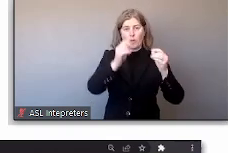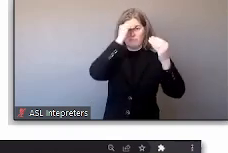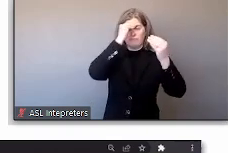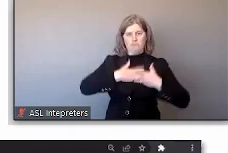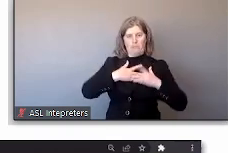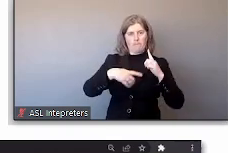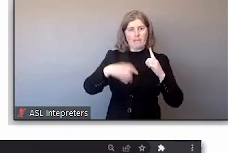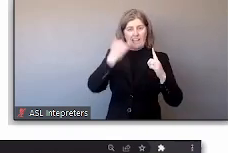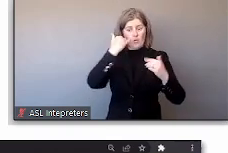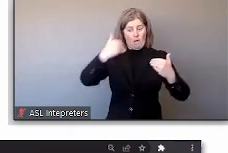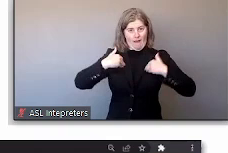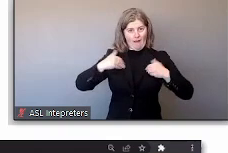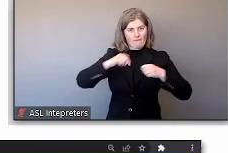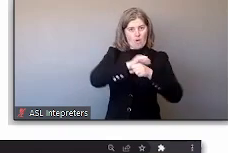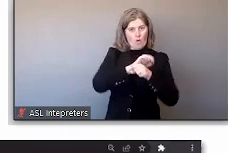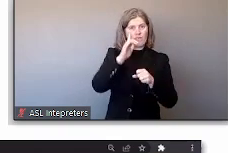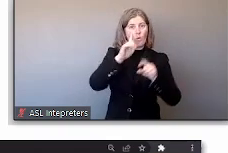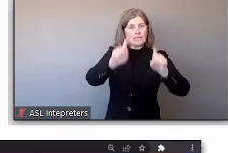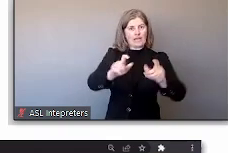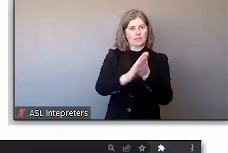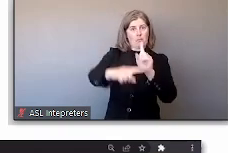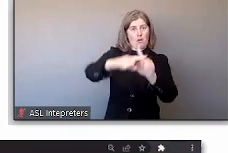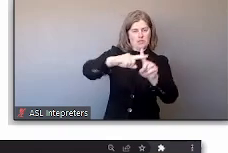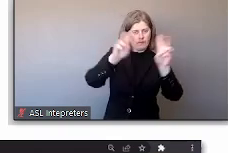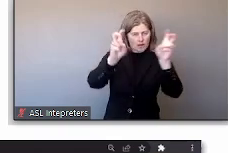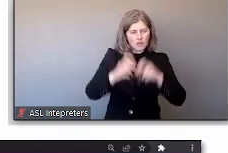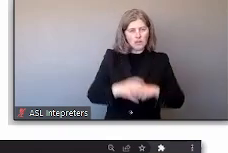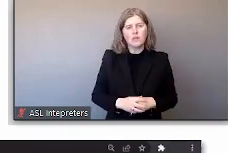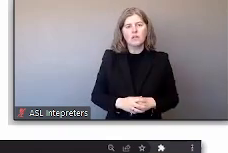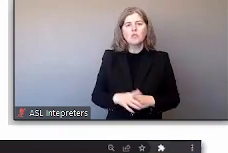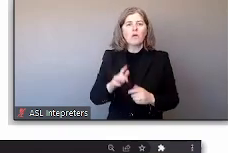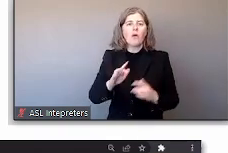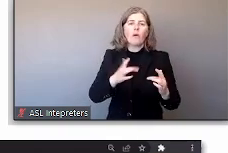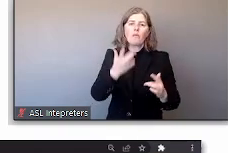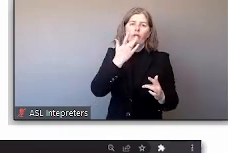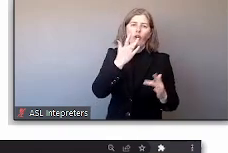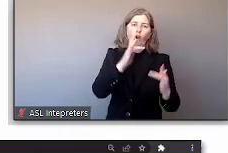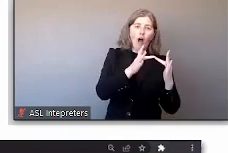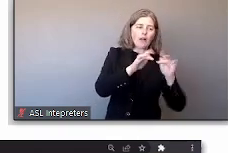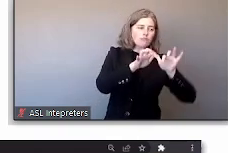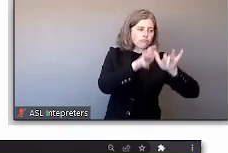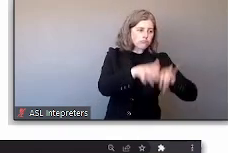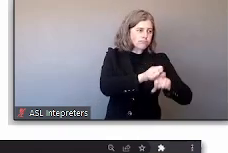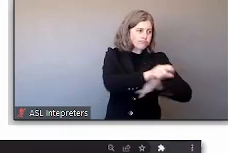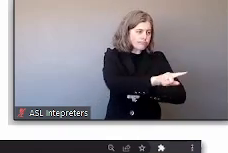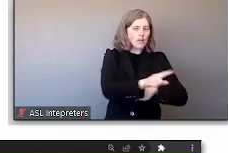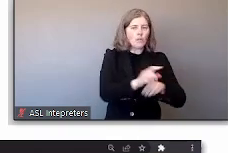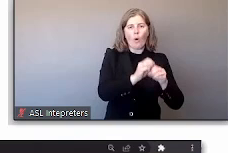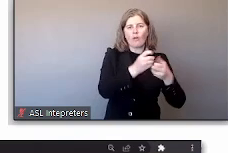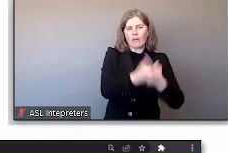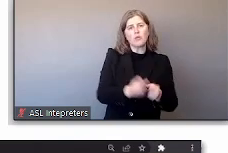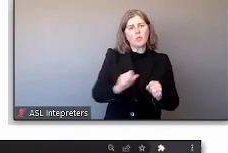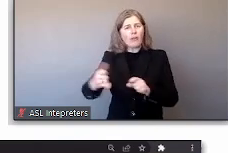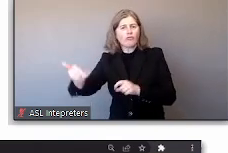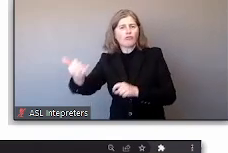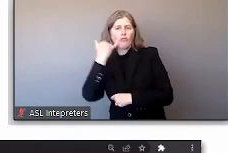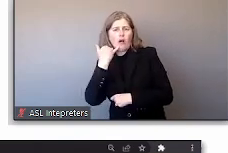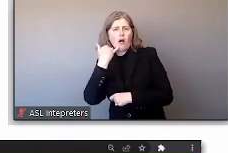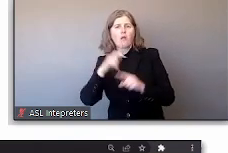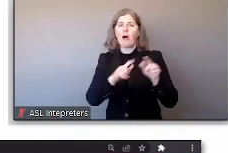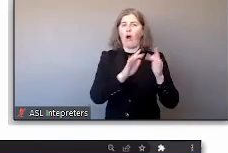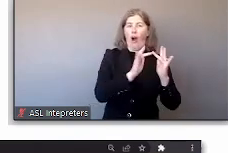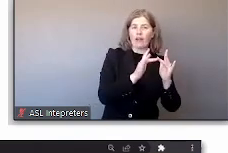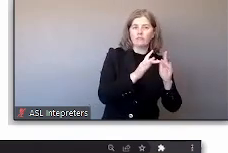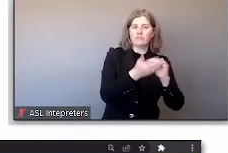We prefer you report online. You can also call, but the online system is more reliable and available